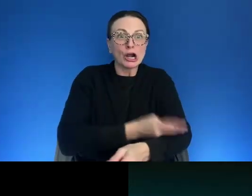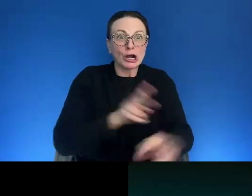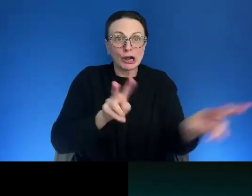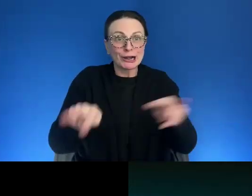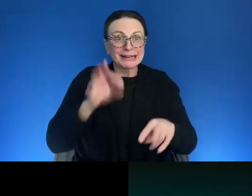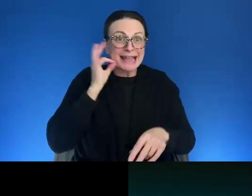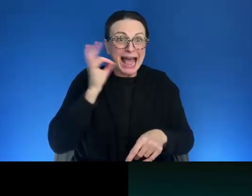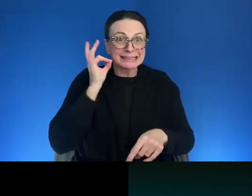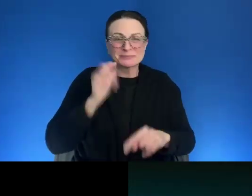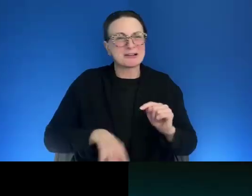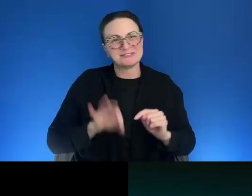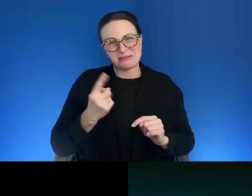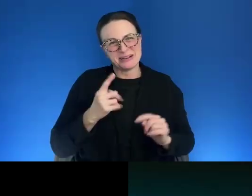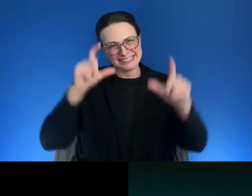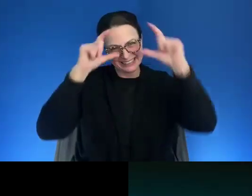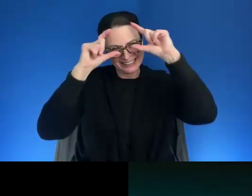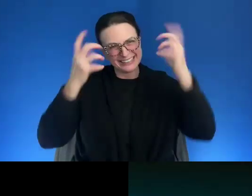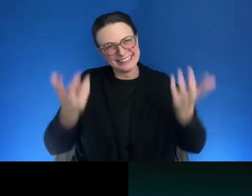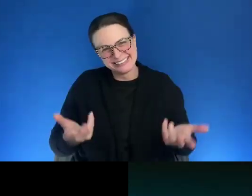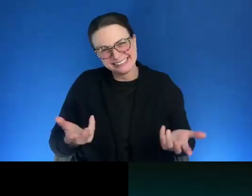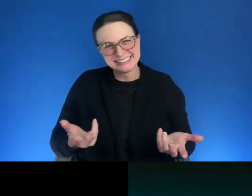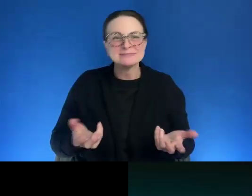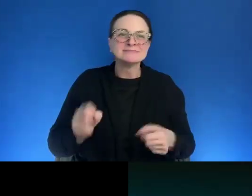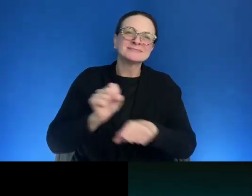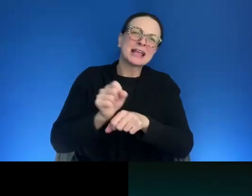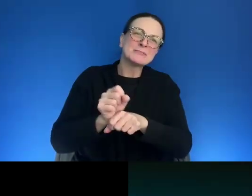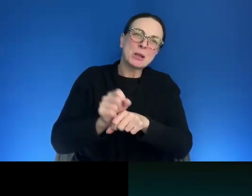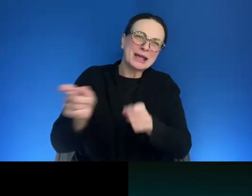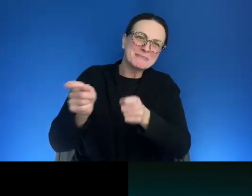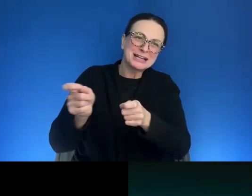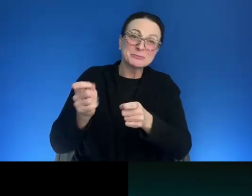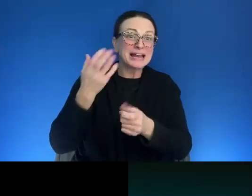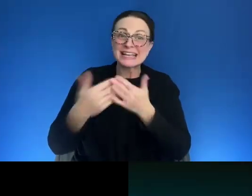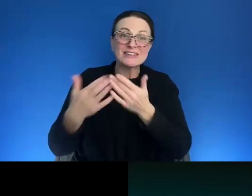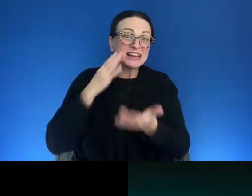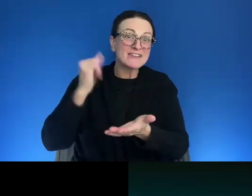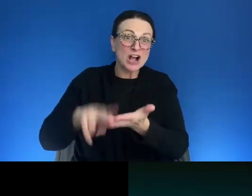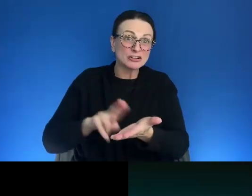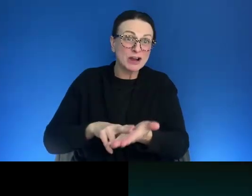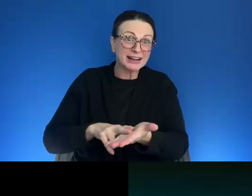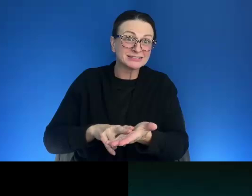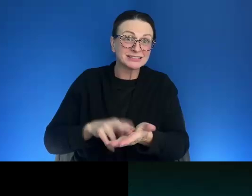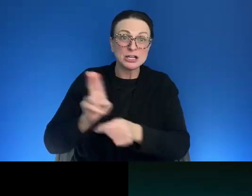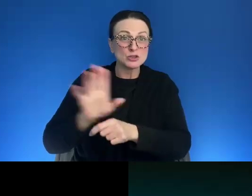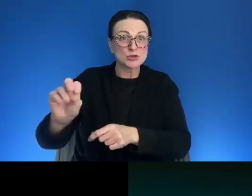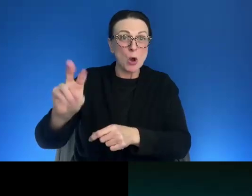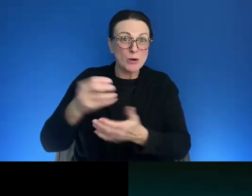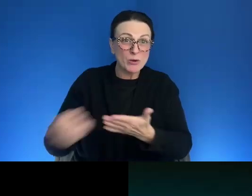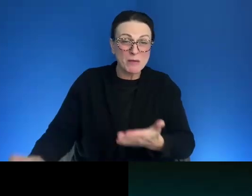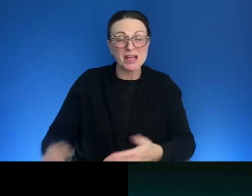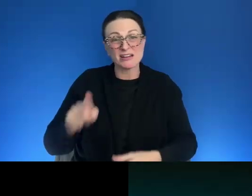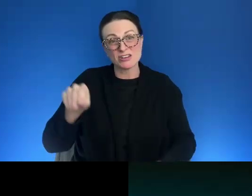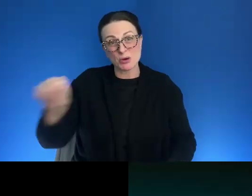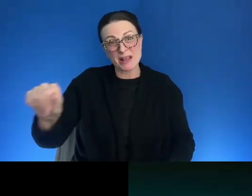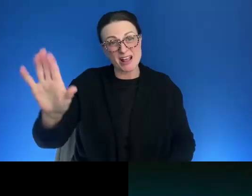But excuse me, employee management, even if they're contract labor and they're using their own equipment, you're